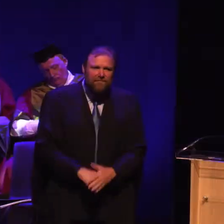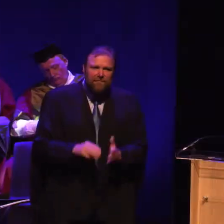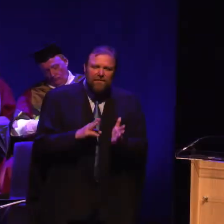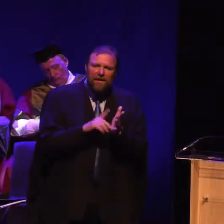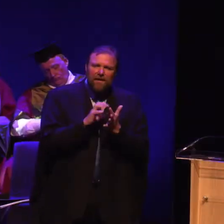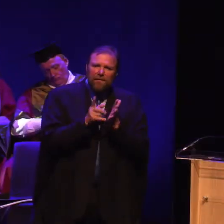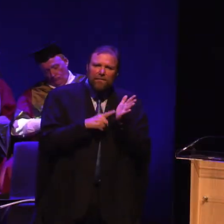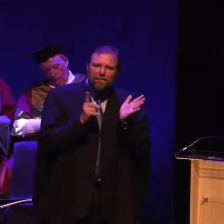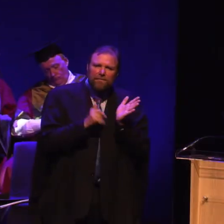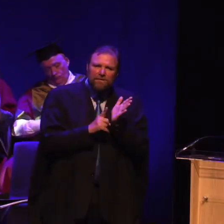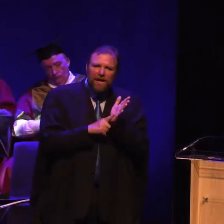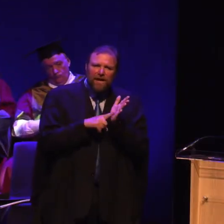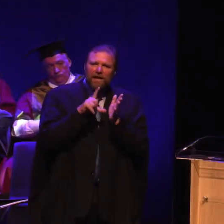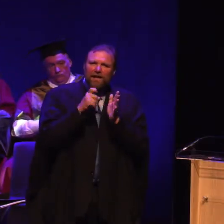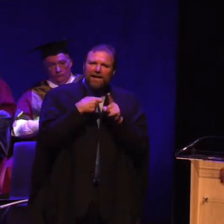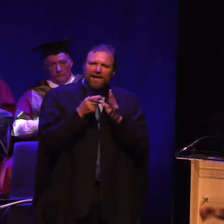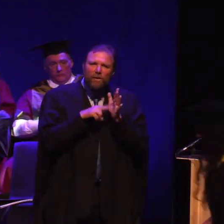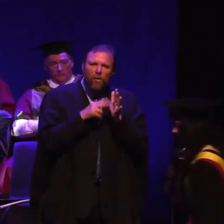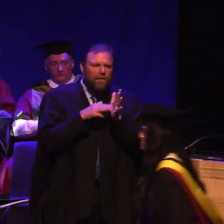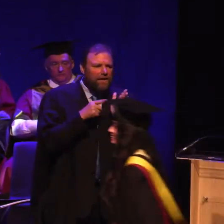Michelle Canones.